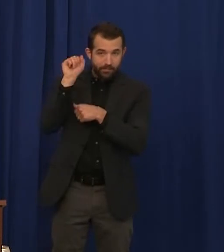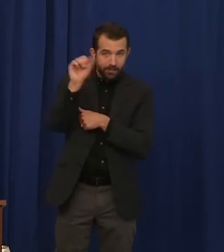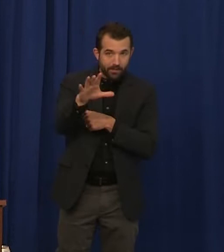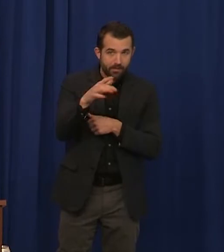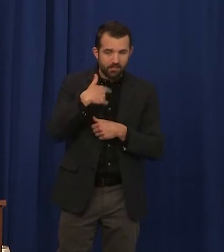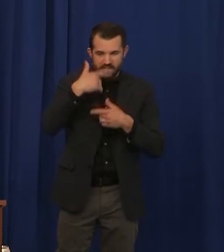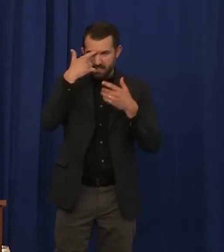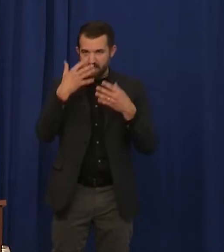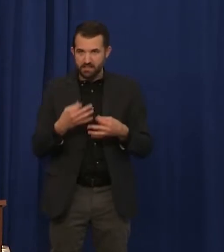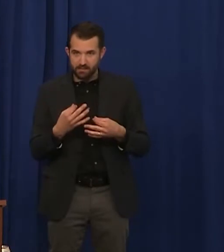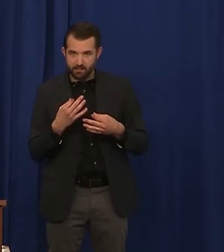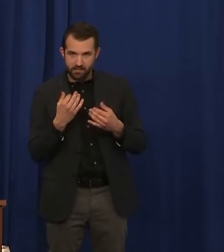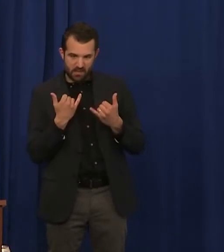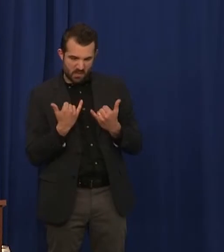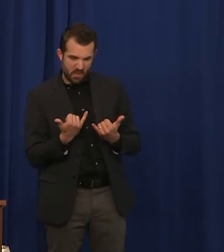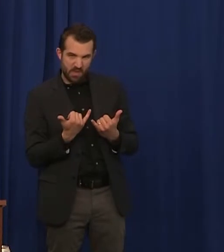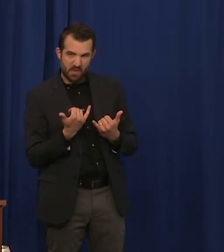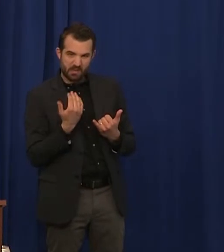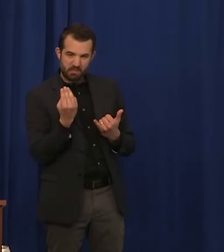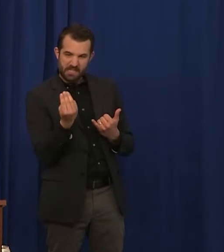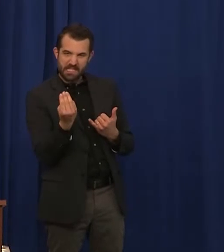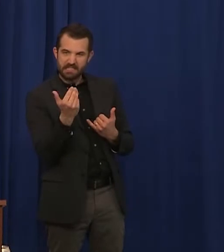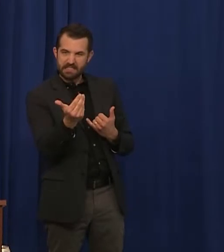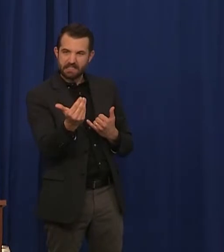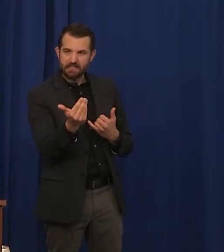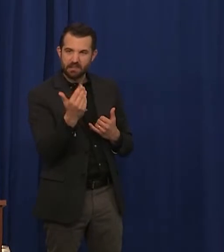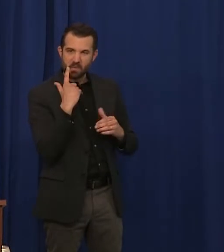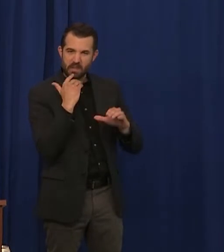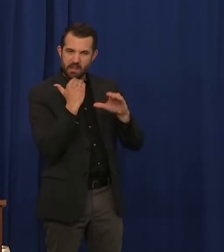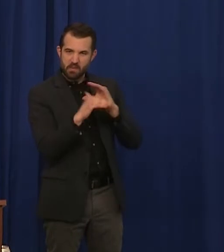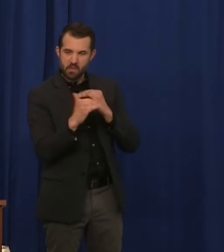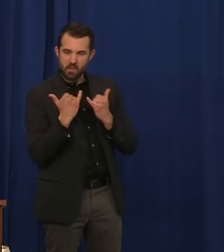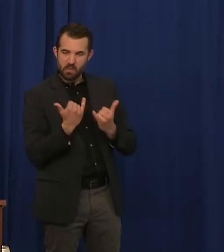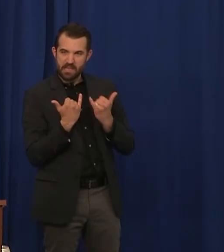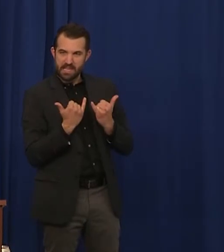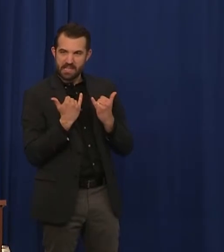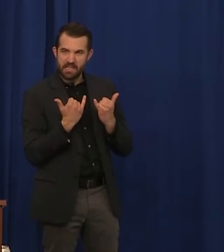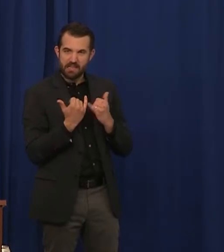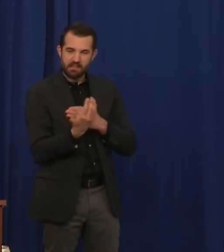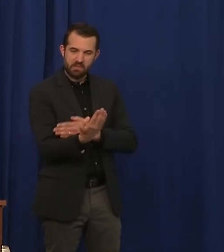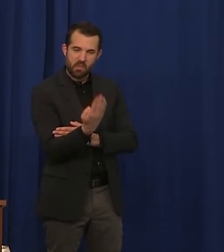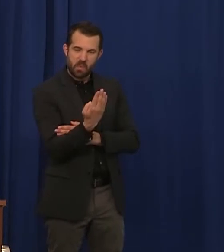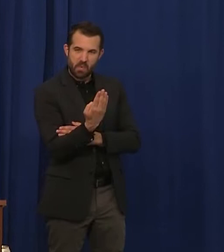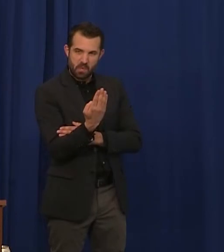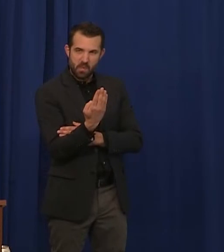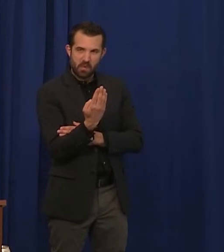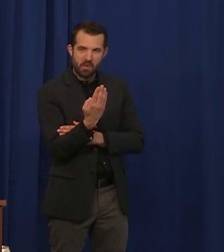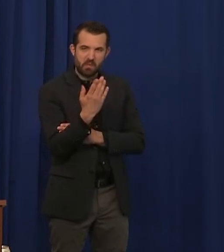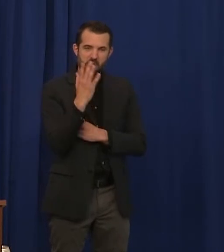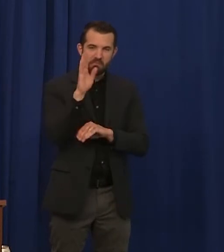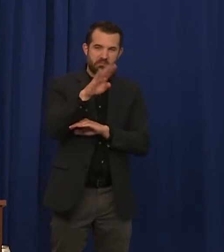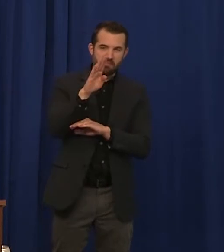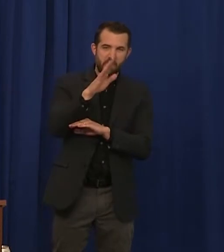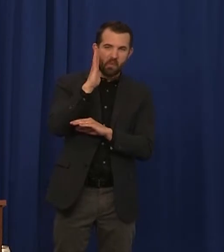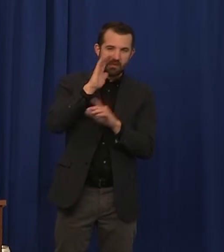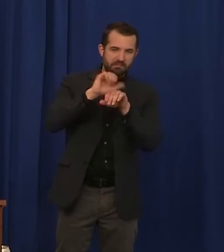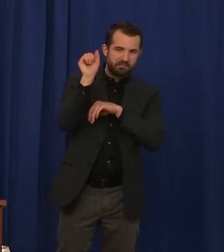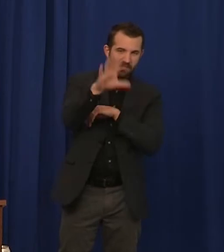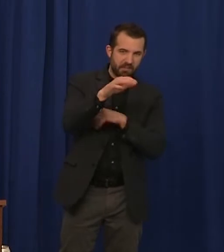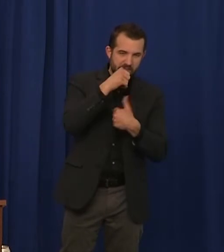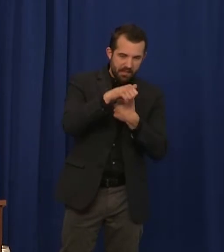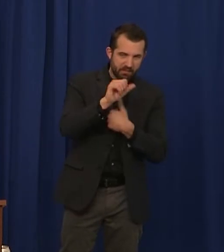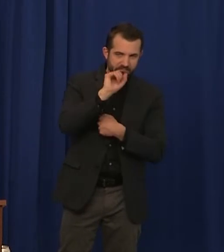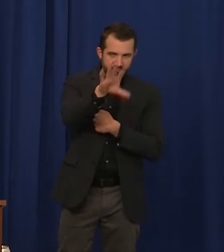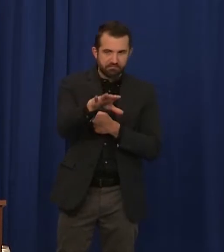the email either went out today or earlier today, or it will be going out later this evening.